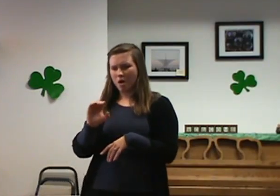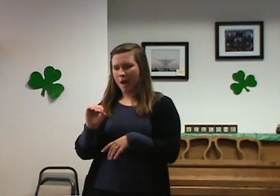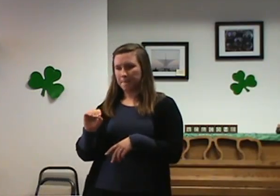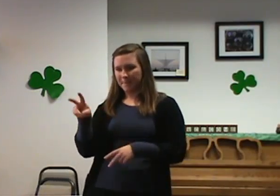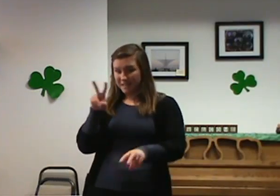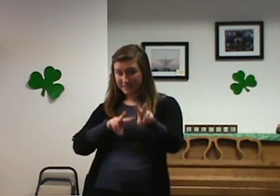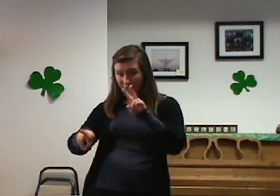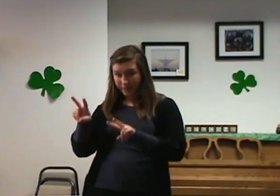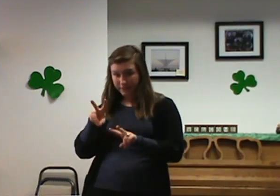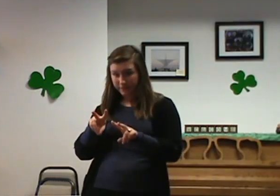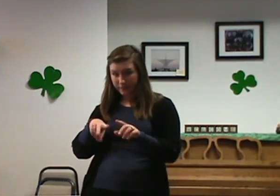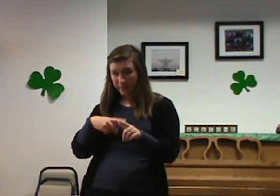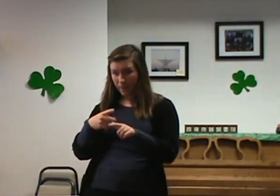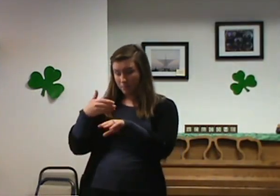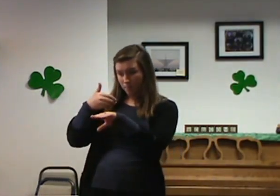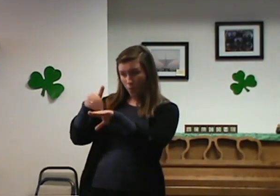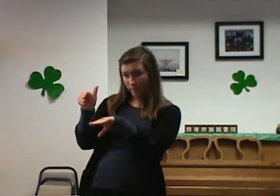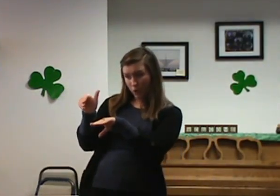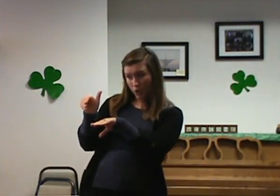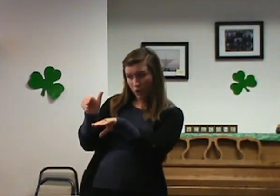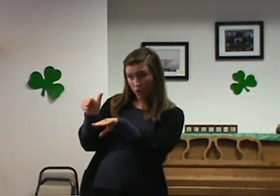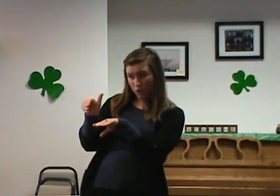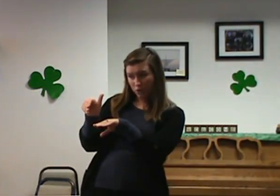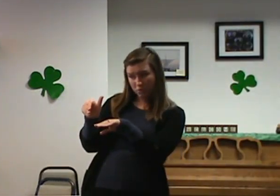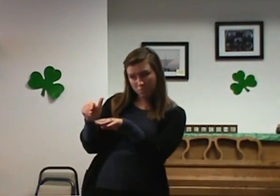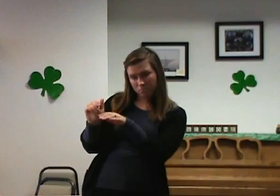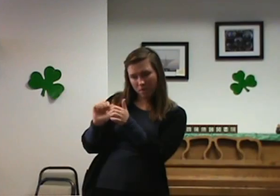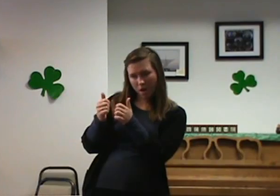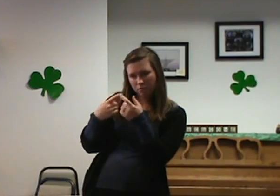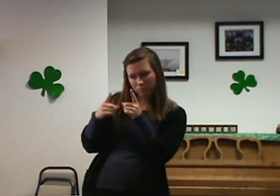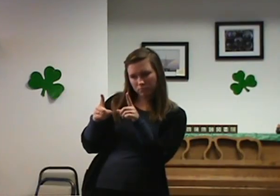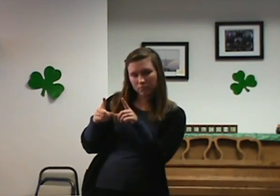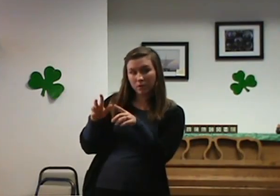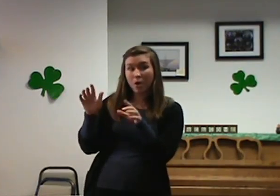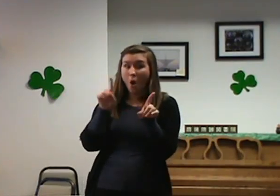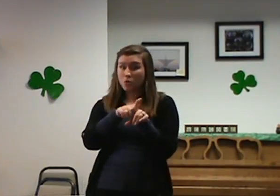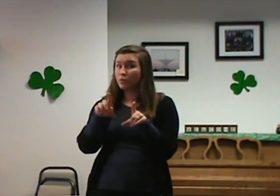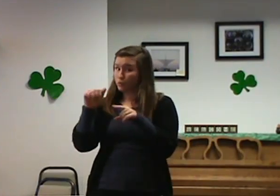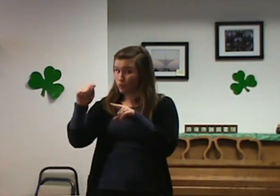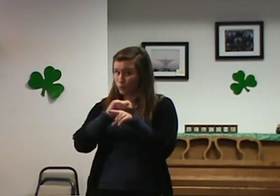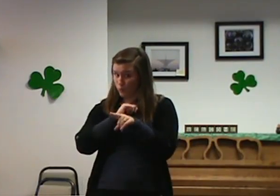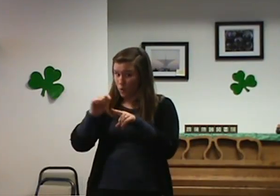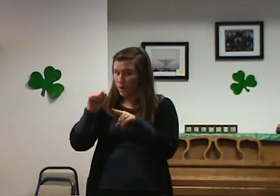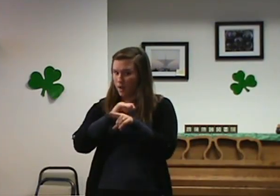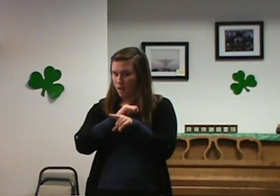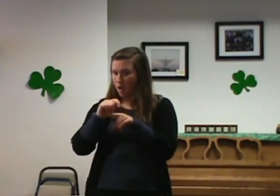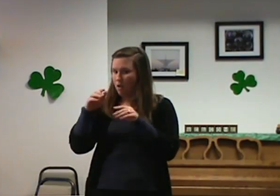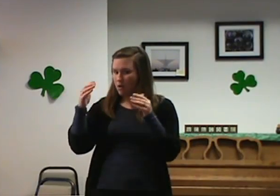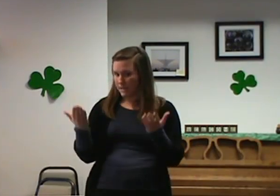So, Well, we do training here as training, well. okay. Yes, Okay. we do training of independent living